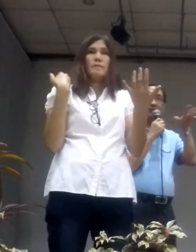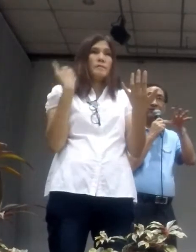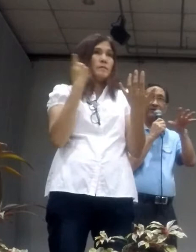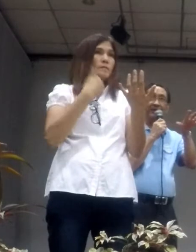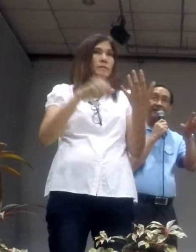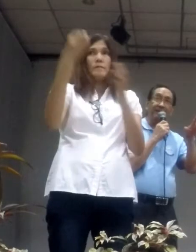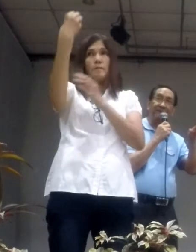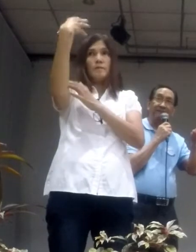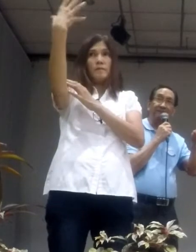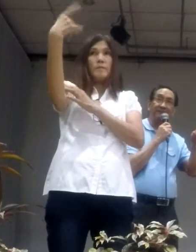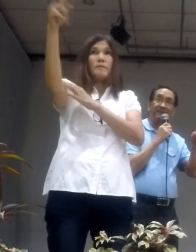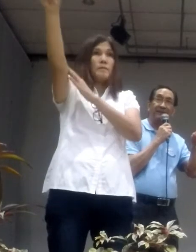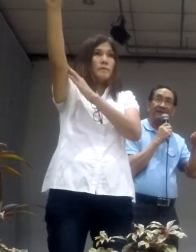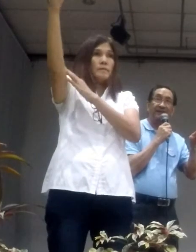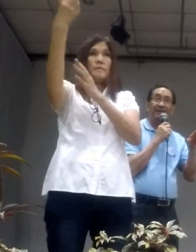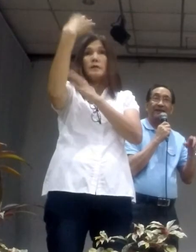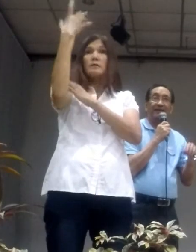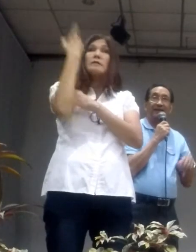their pictures taken?